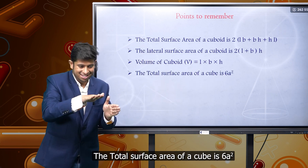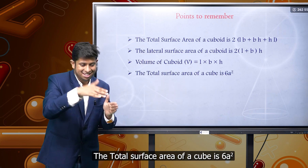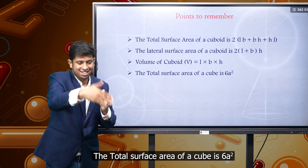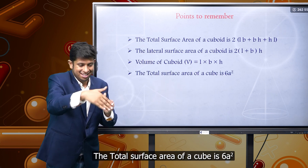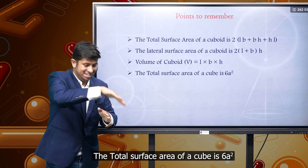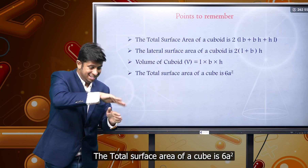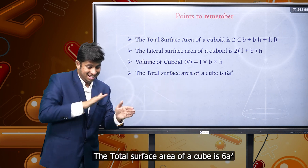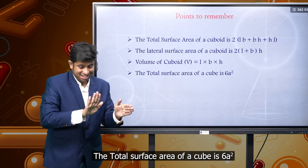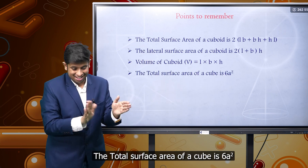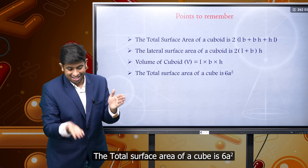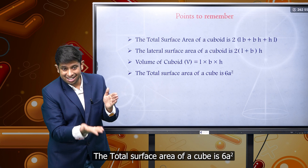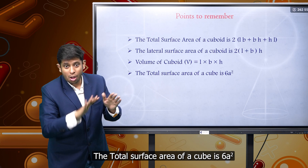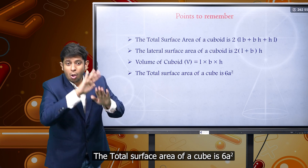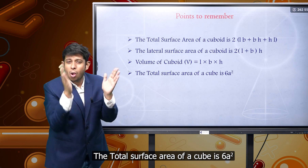6a square.